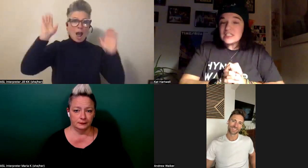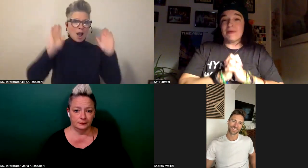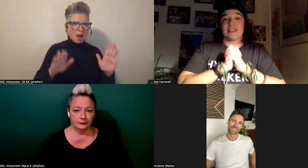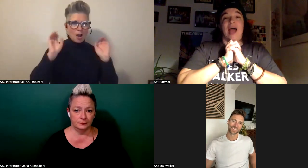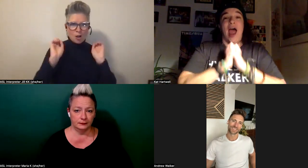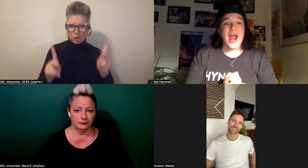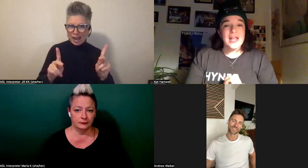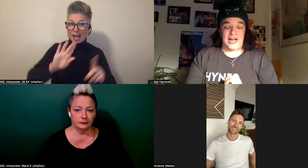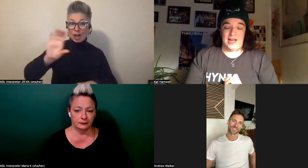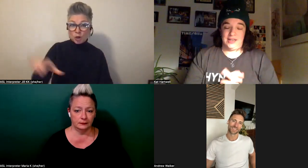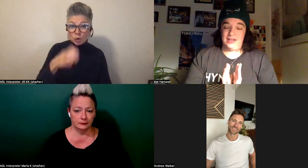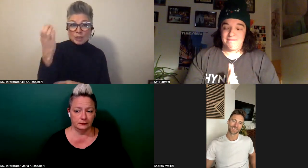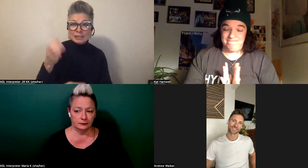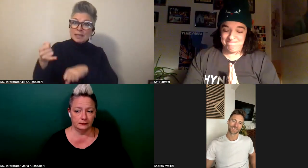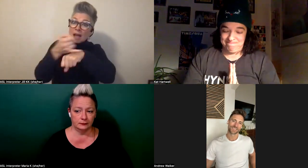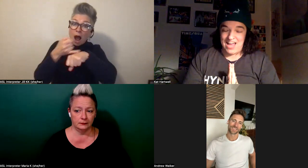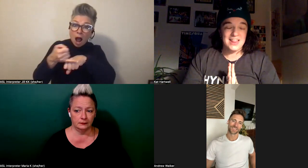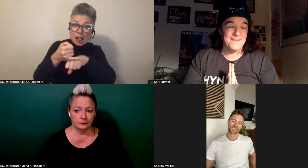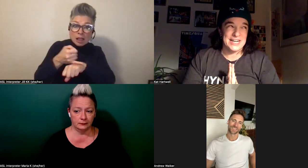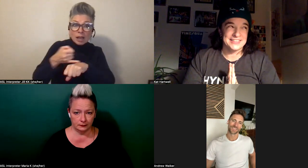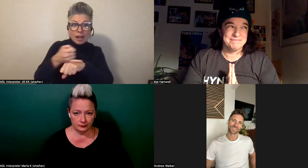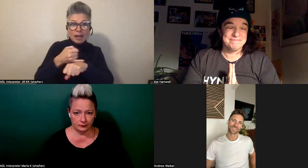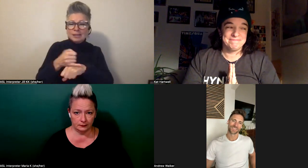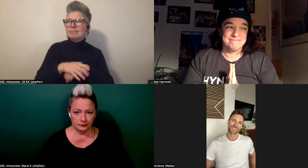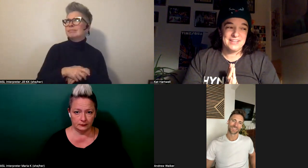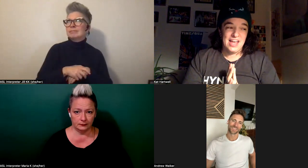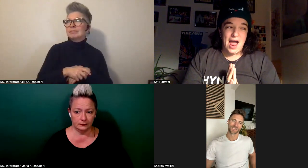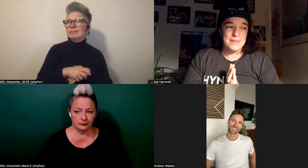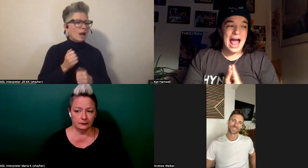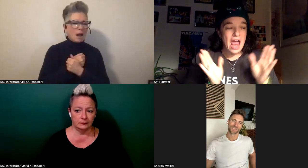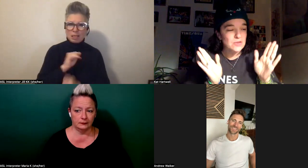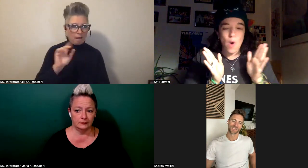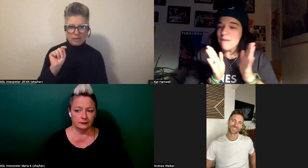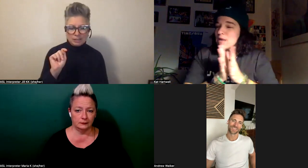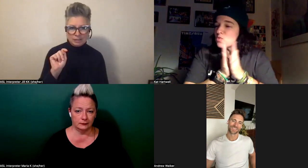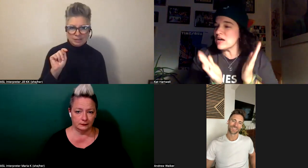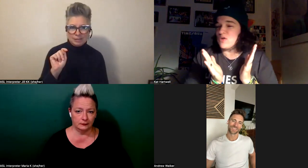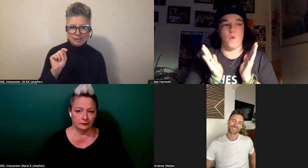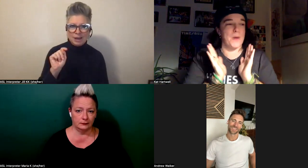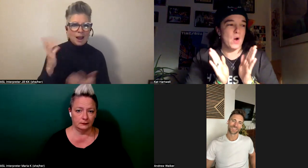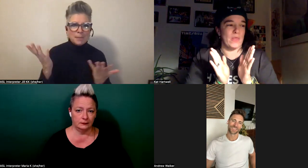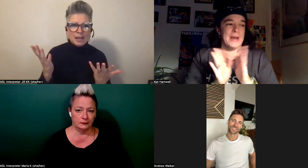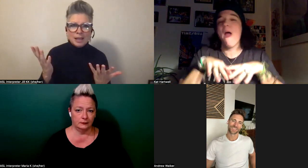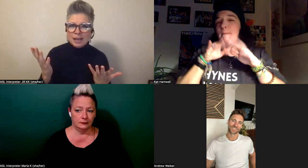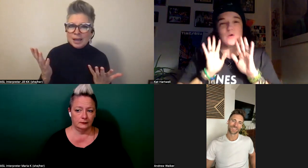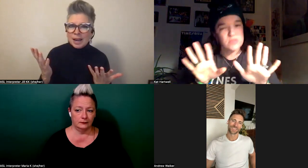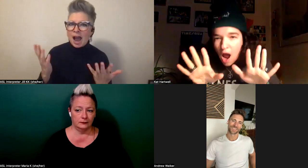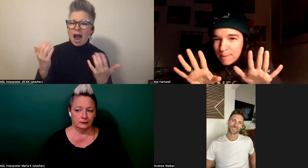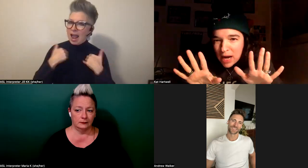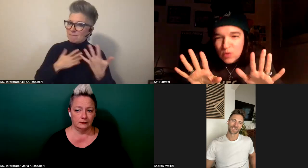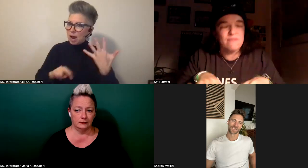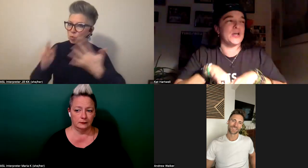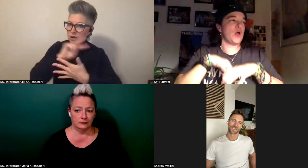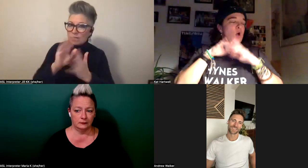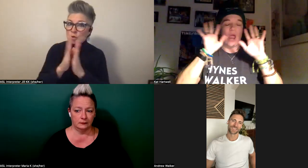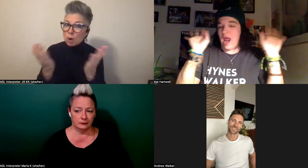Okay, Christmas Island. I love it. I mean, I don't have my review book with me, but you saw